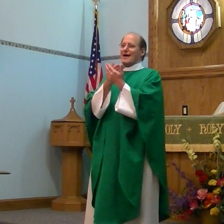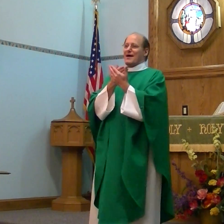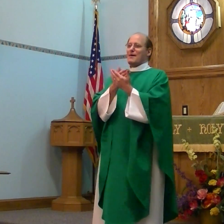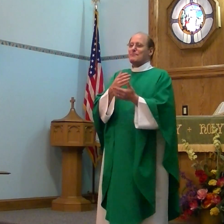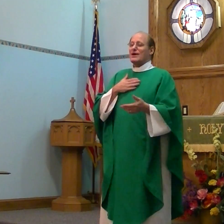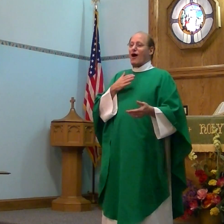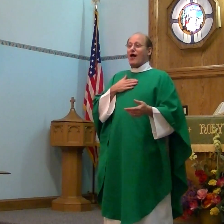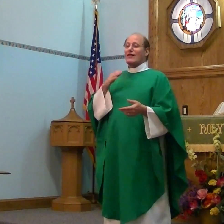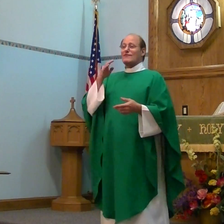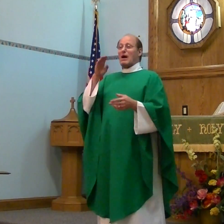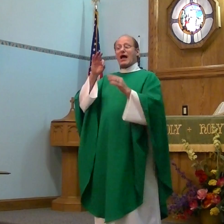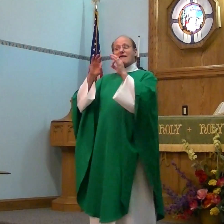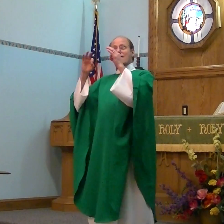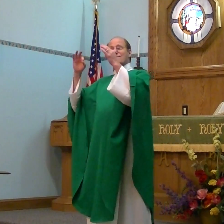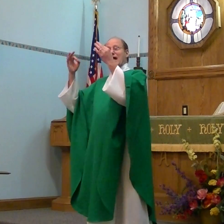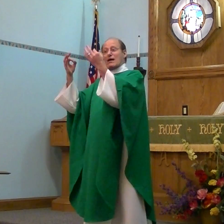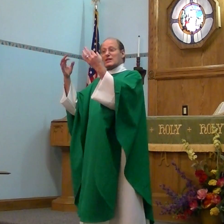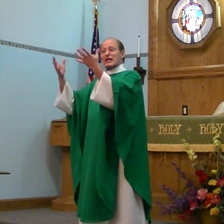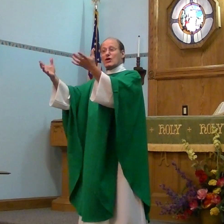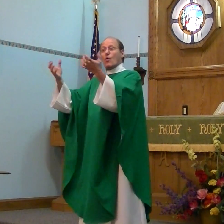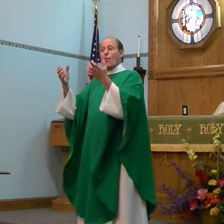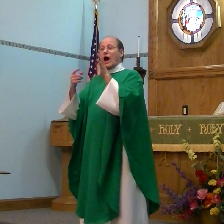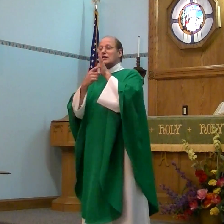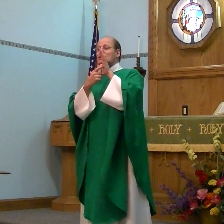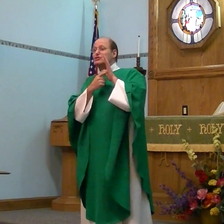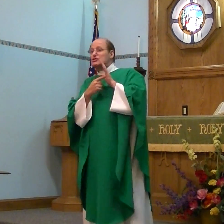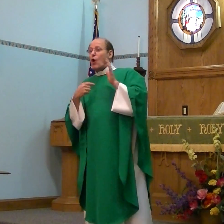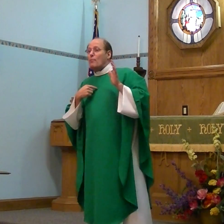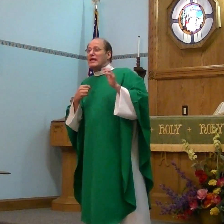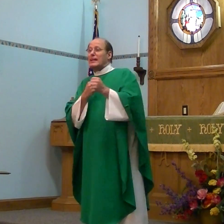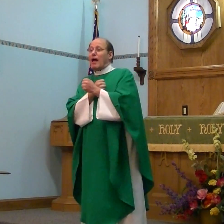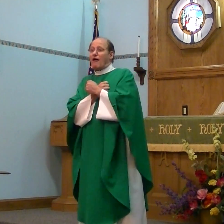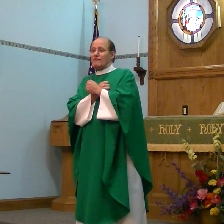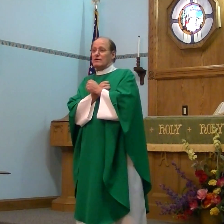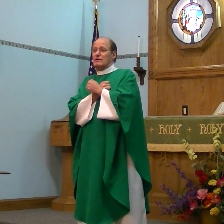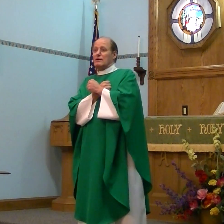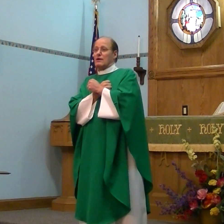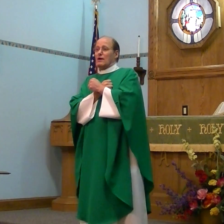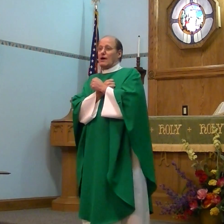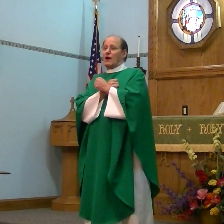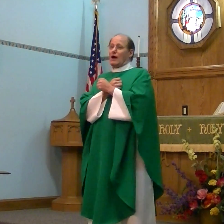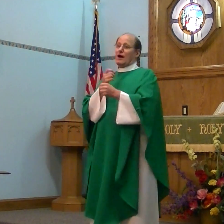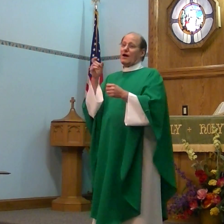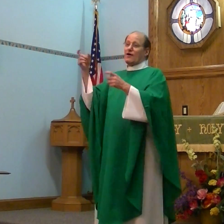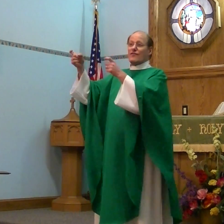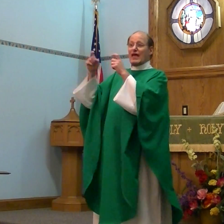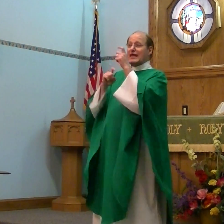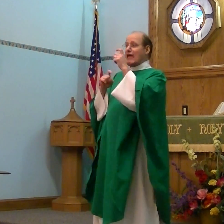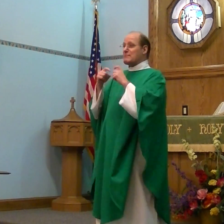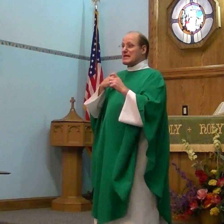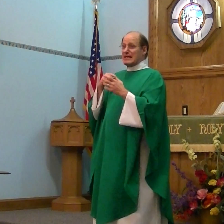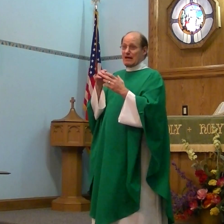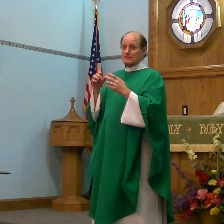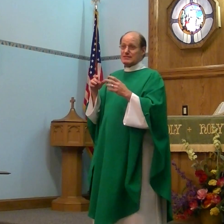But all of my family wanted to show me love. They gave me gifts.